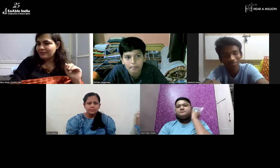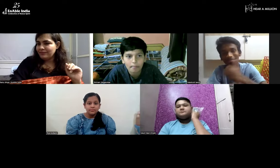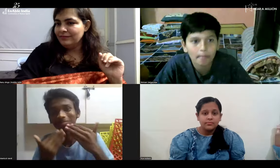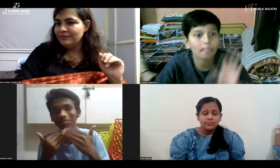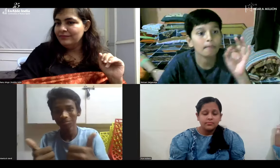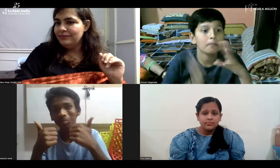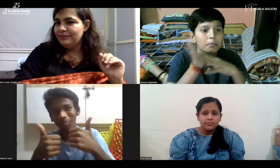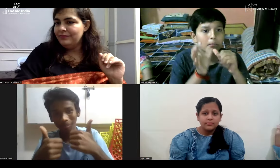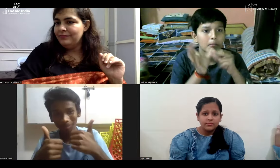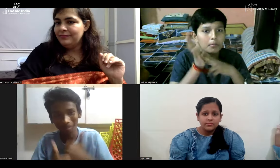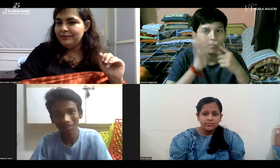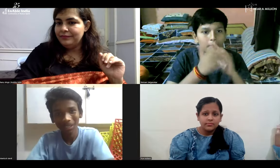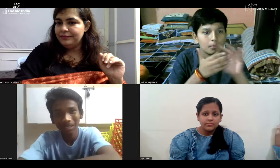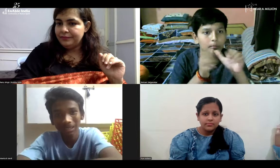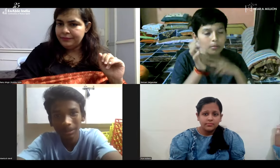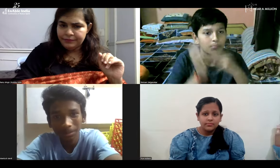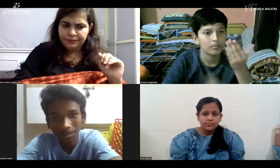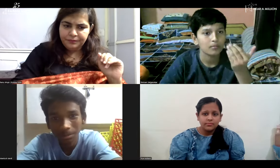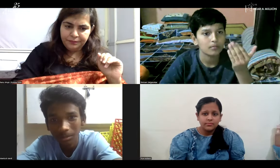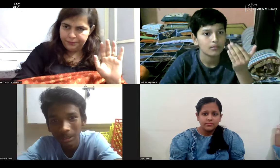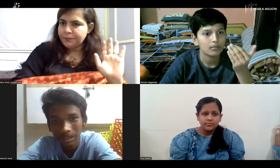a situation, and like you said, like